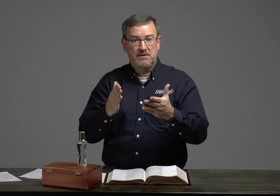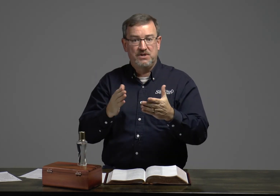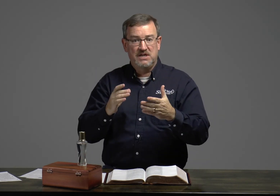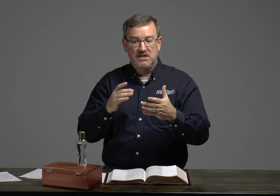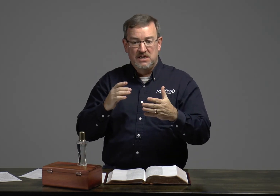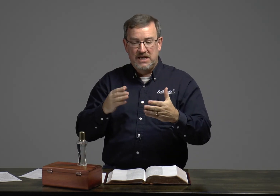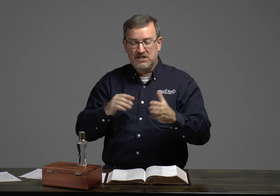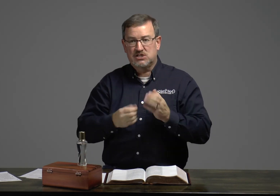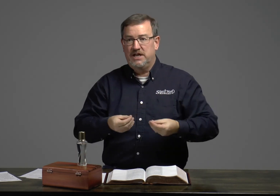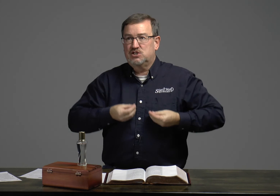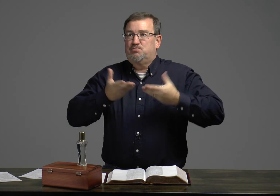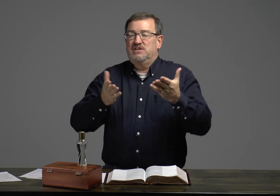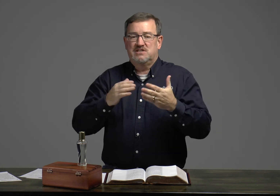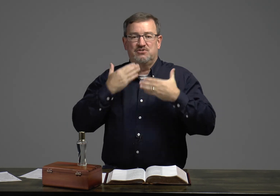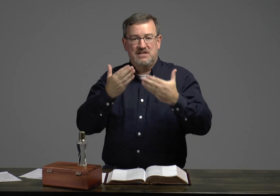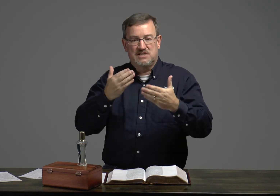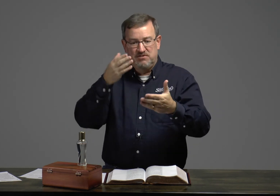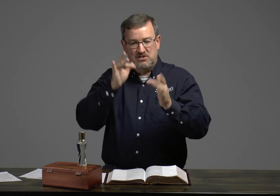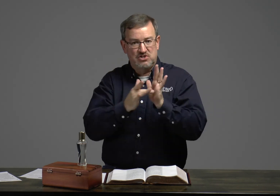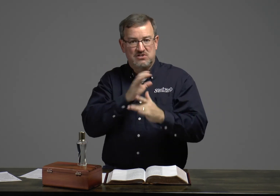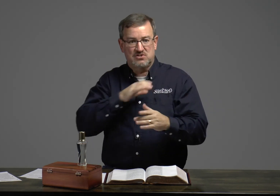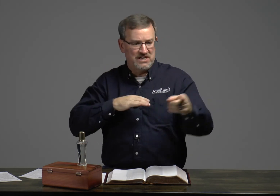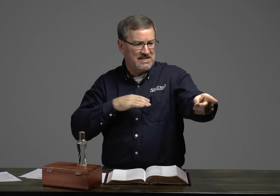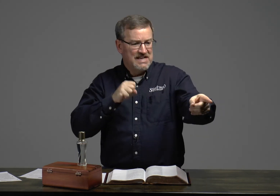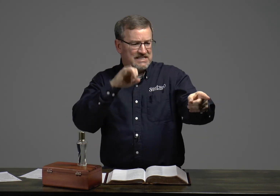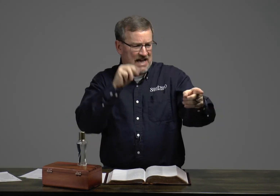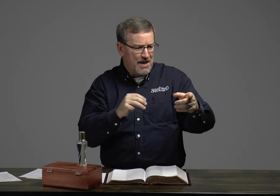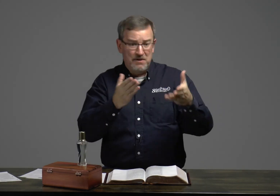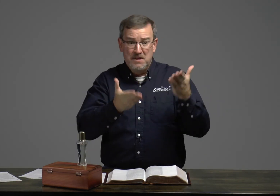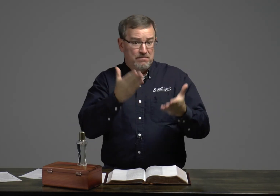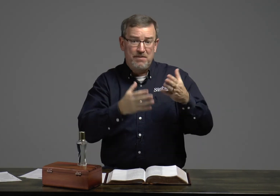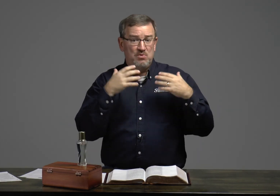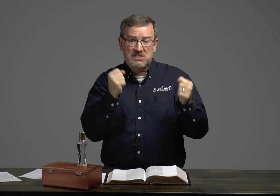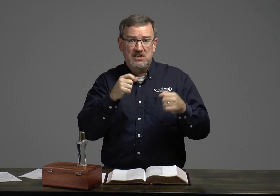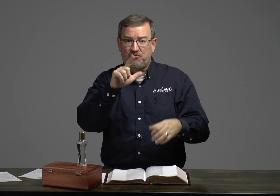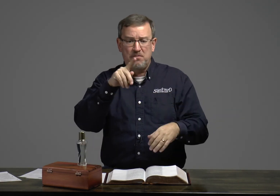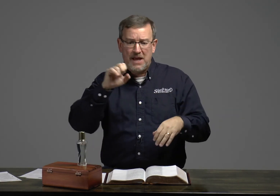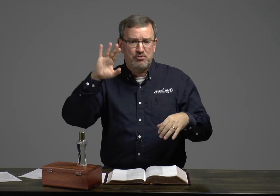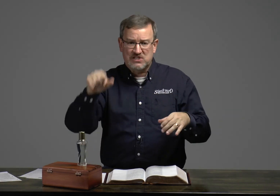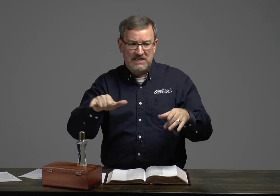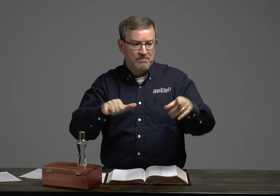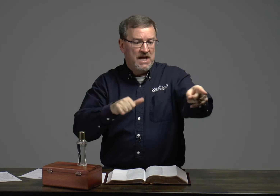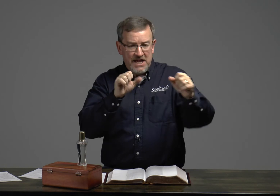something and expressed their thanksgiving to Jesus Christ. Simon maybe was healed from leprosy. He could